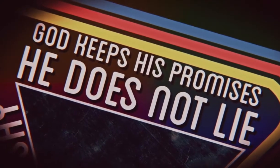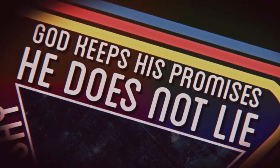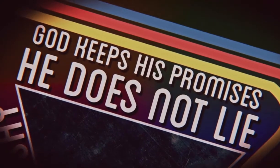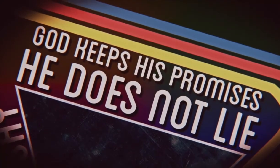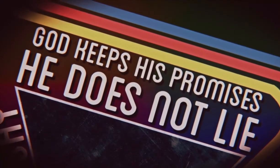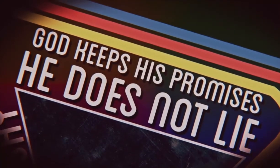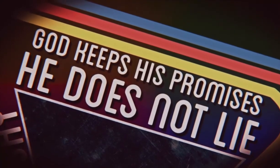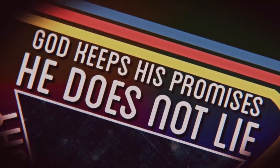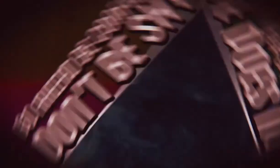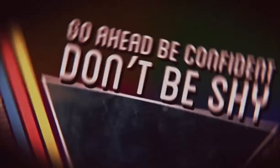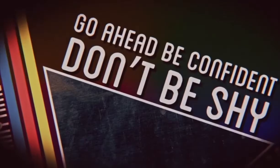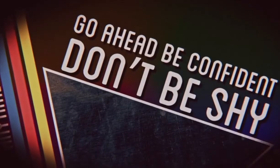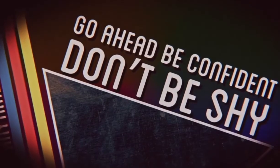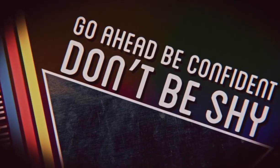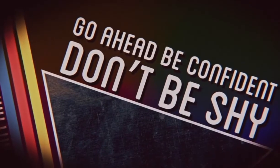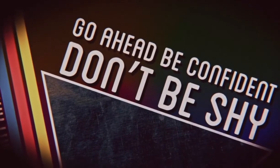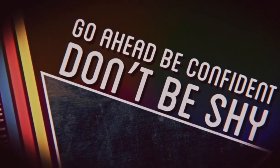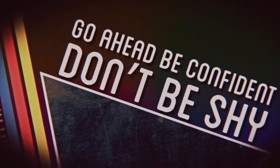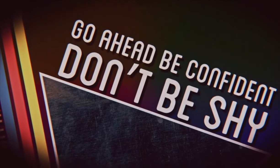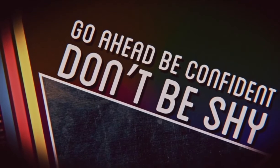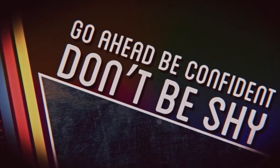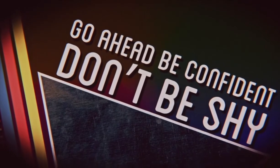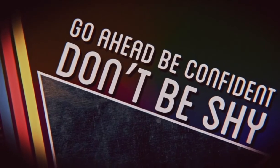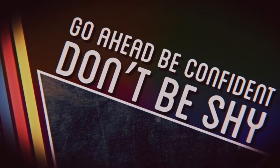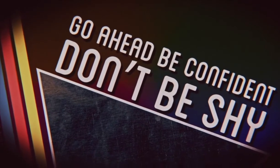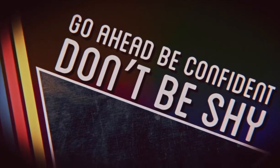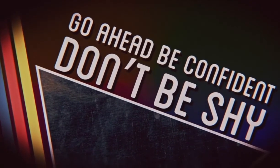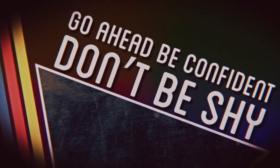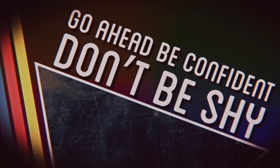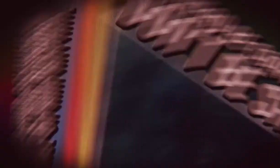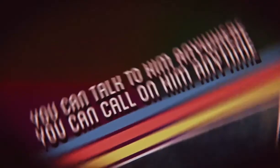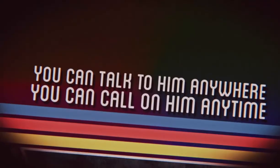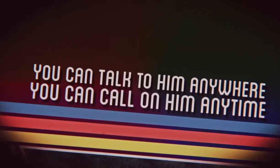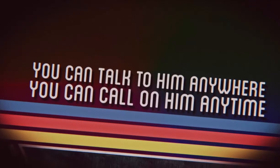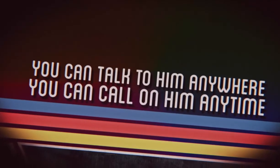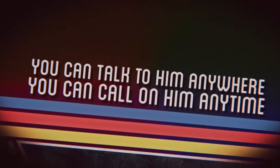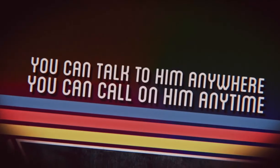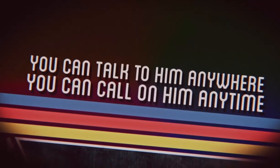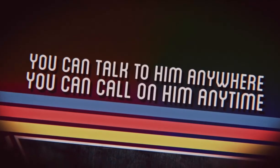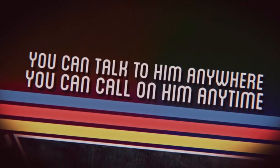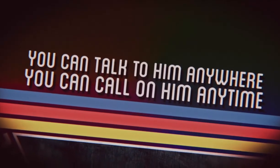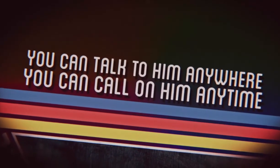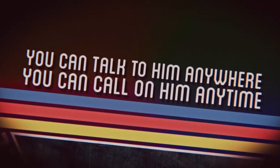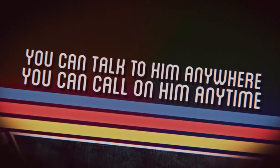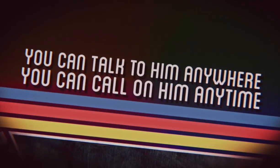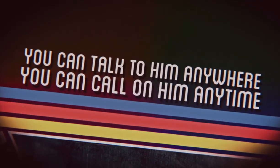he does not lie. Go ahead, be confident, don't be shy. You can talk to him